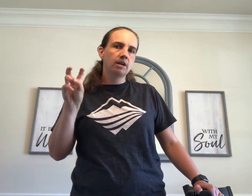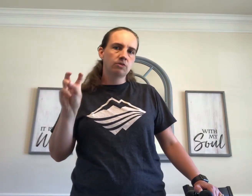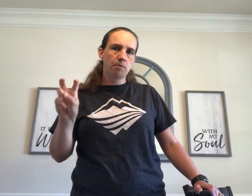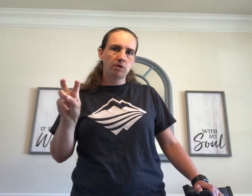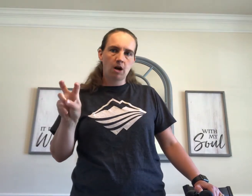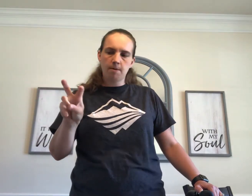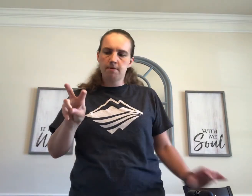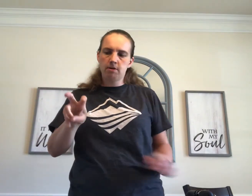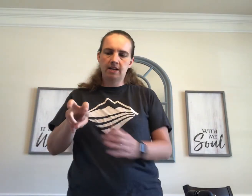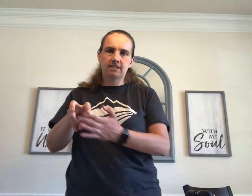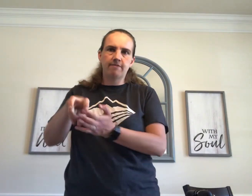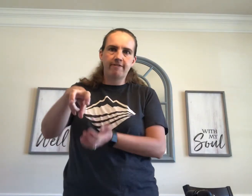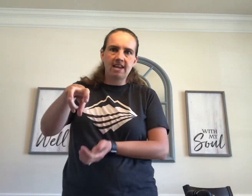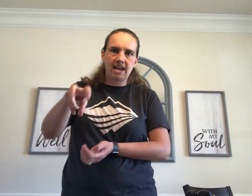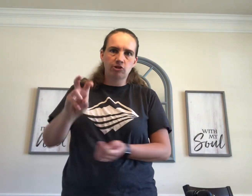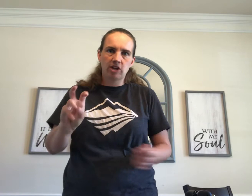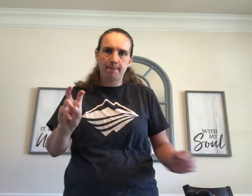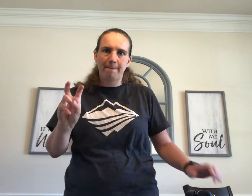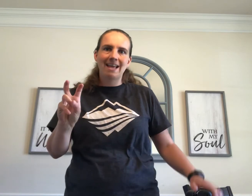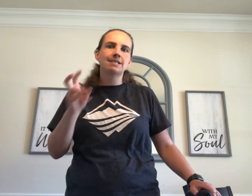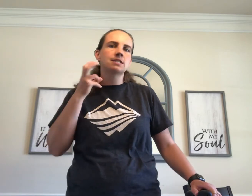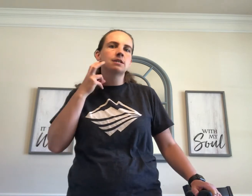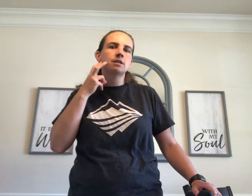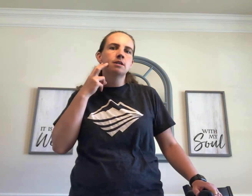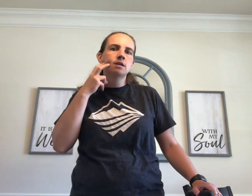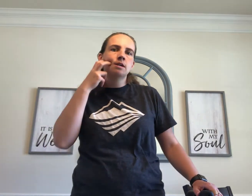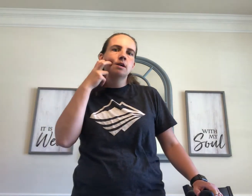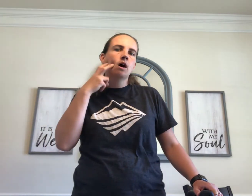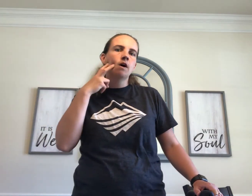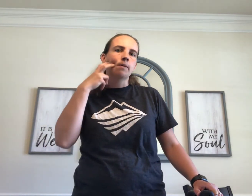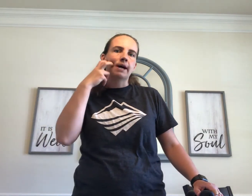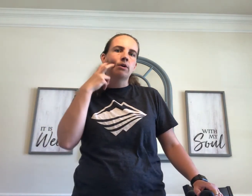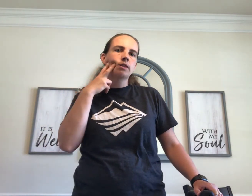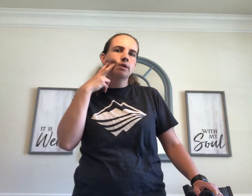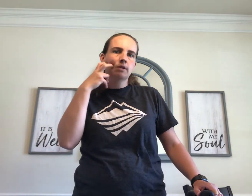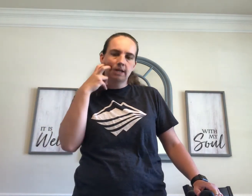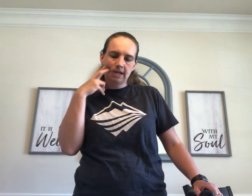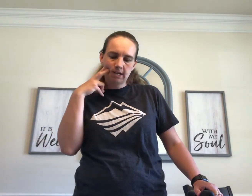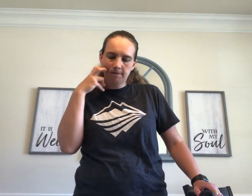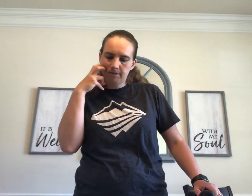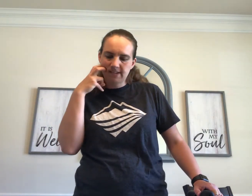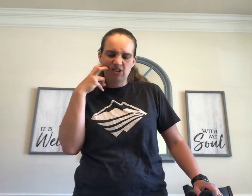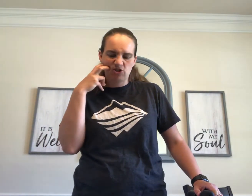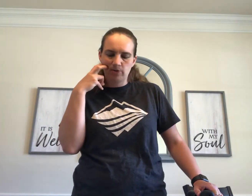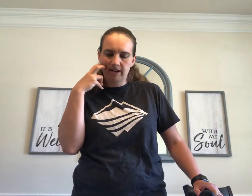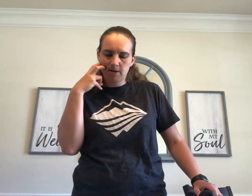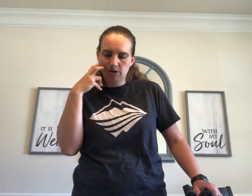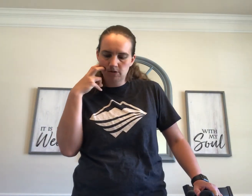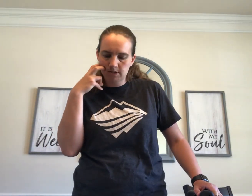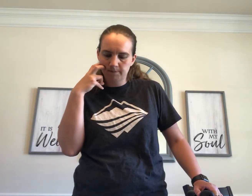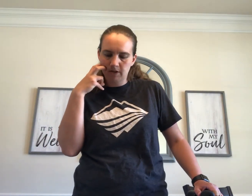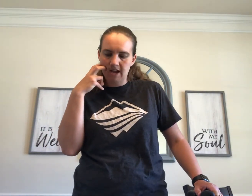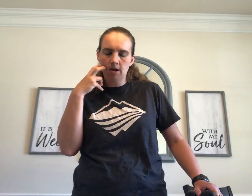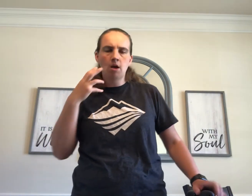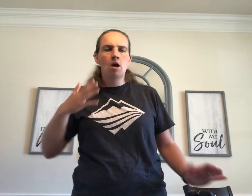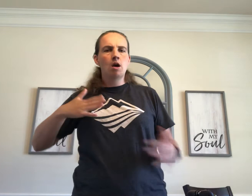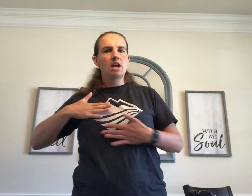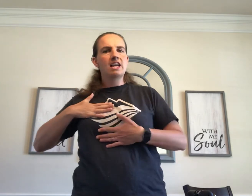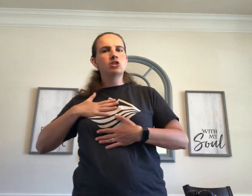remember gum? It's a V hand shape bent on the mouth, okay? It's like you're chewing it almost, okay?